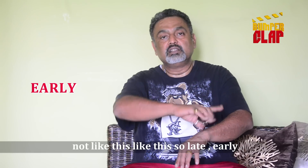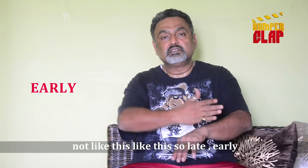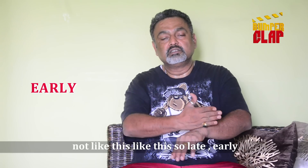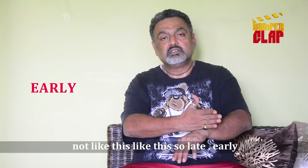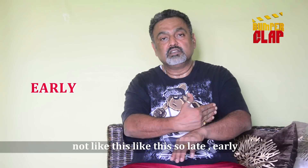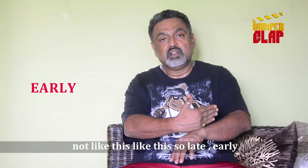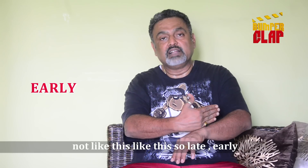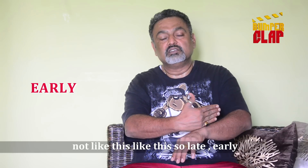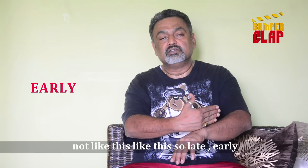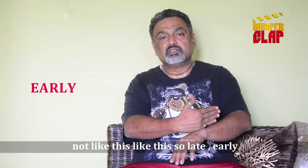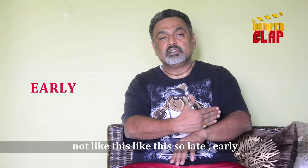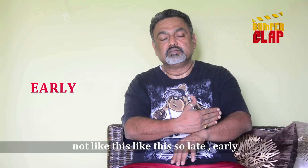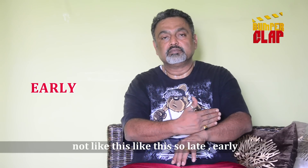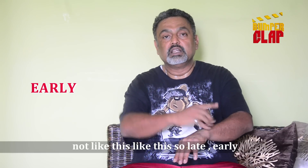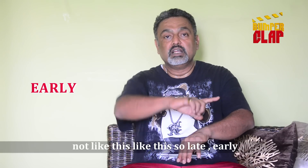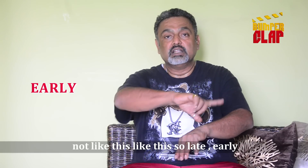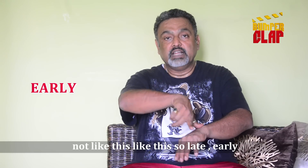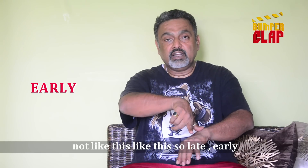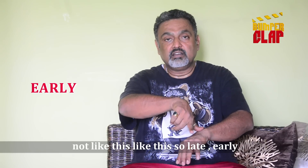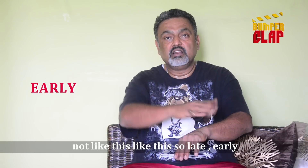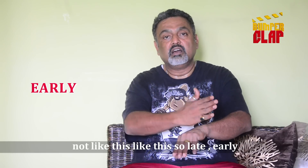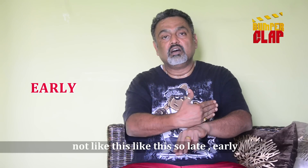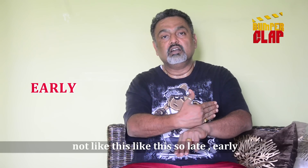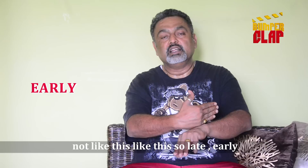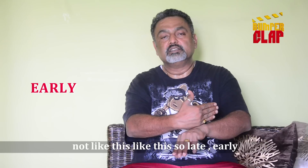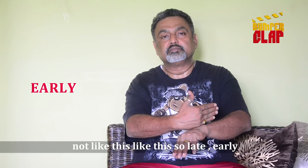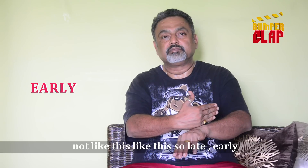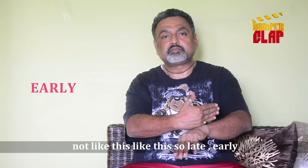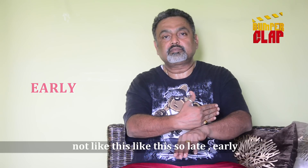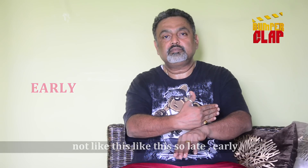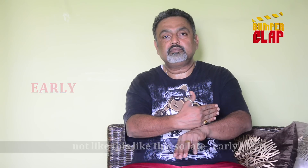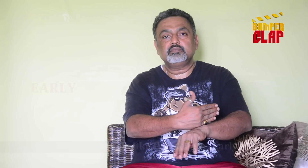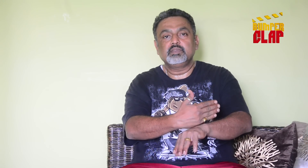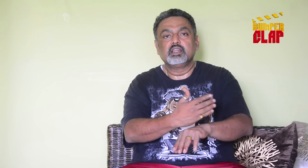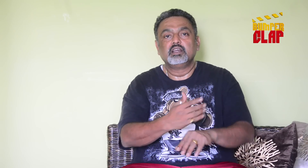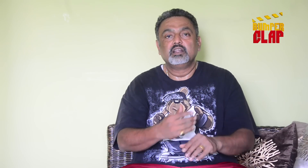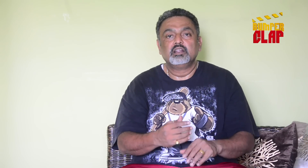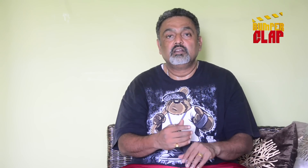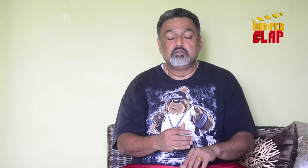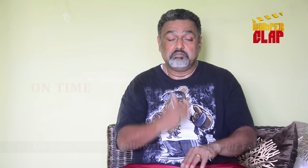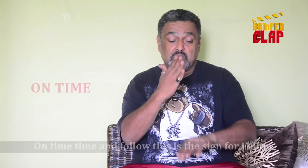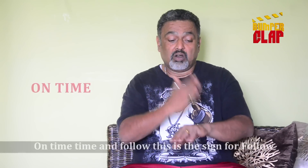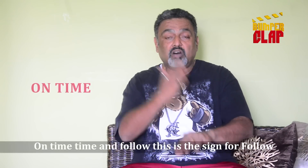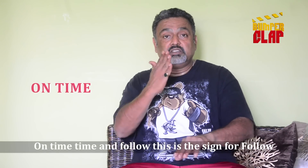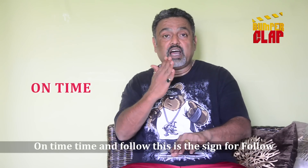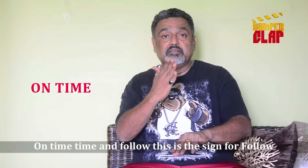this like late on time